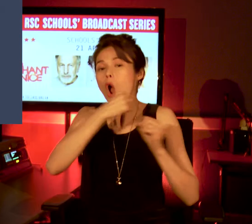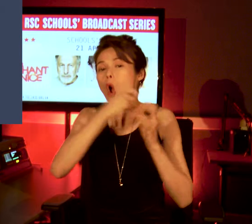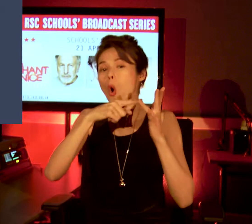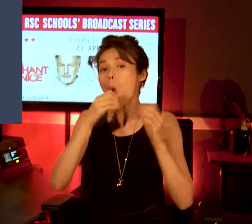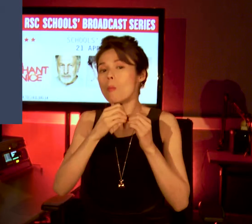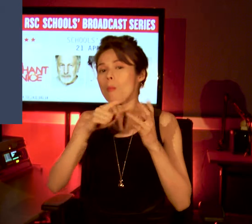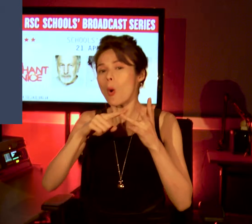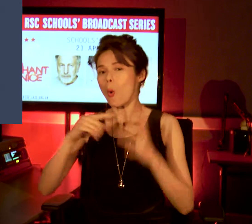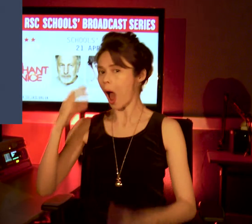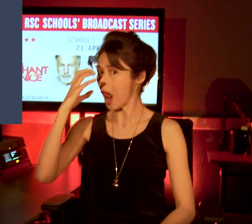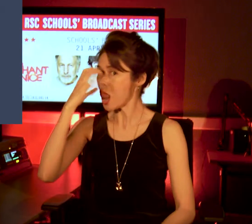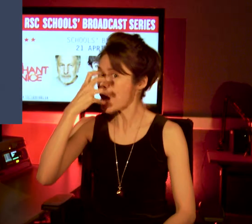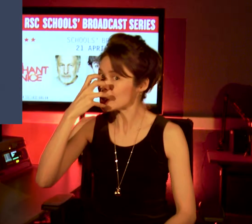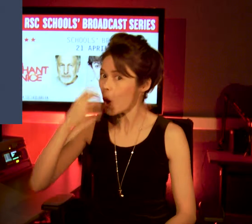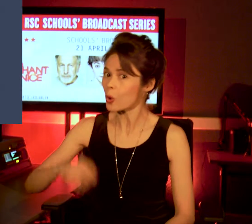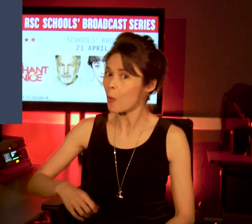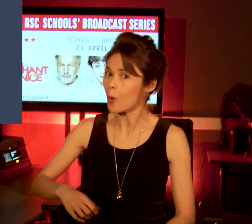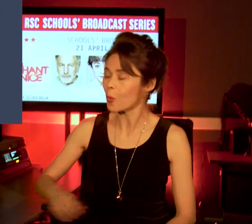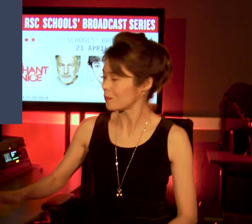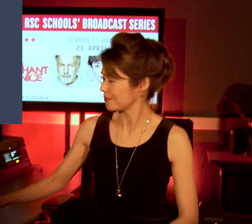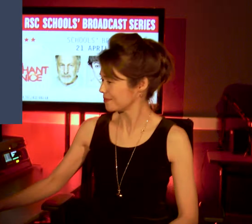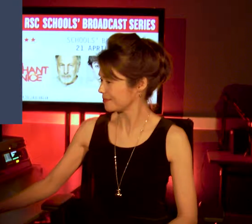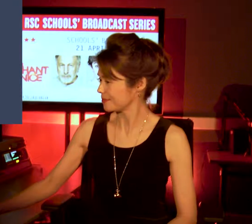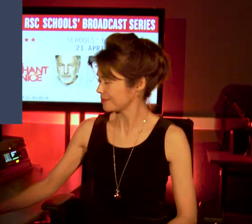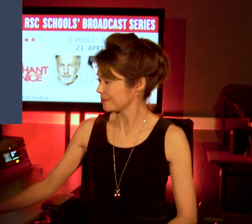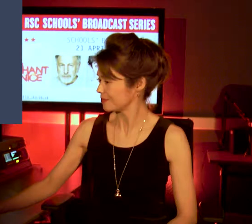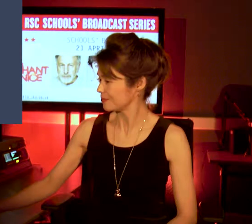Lancelot Gobbo, and his sign name.